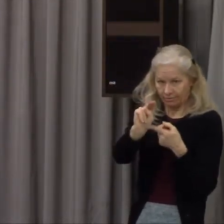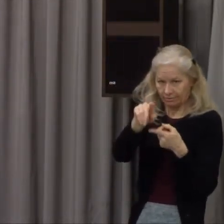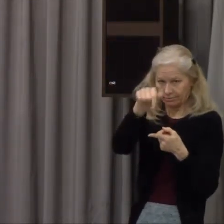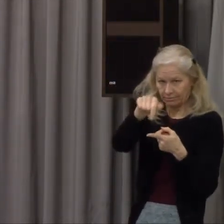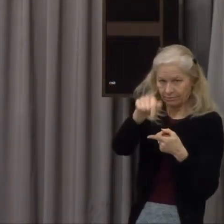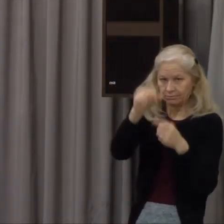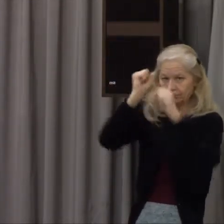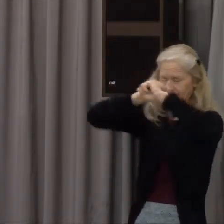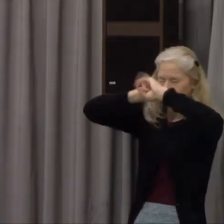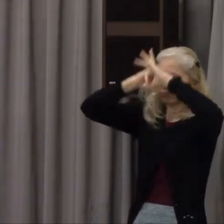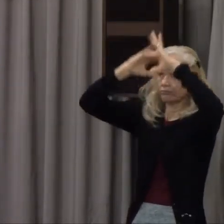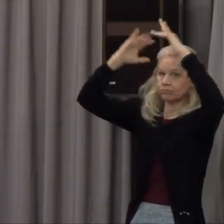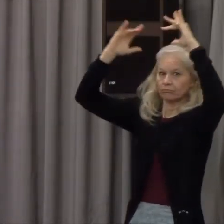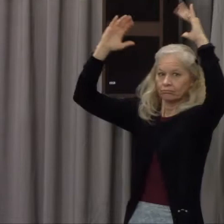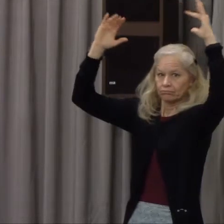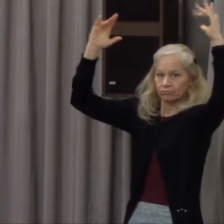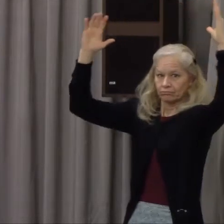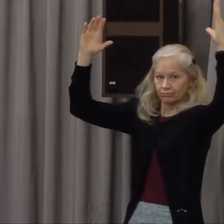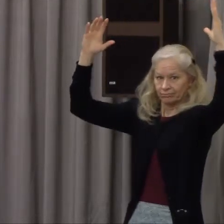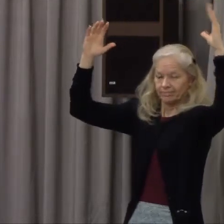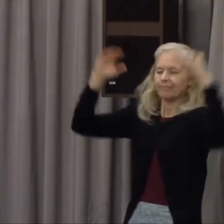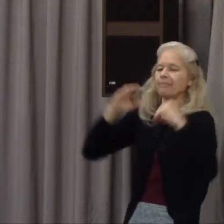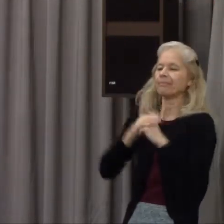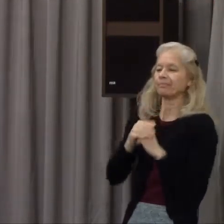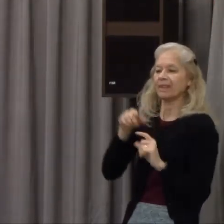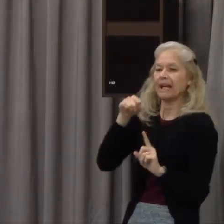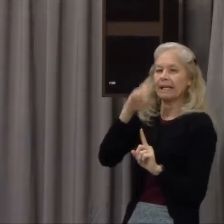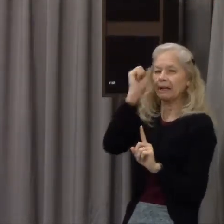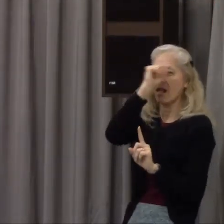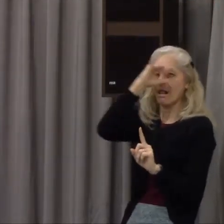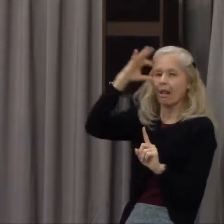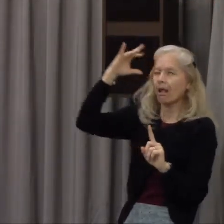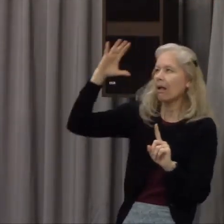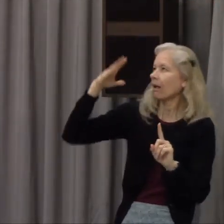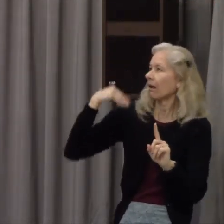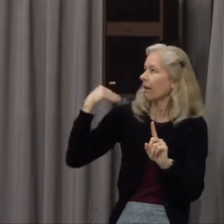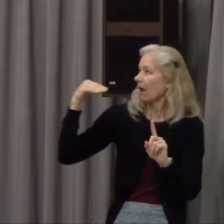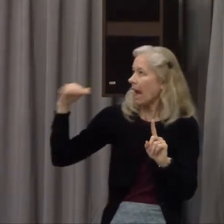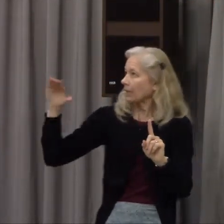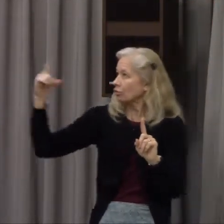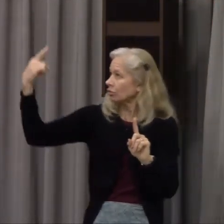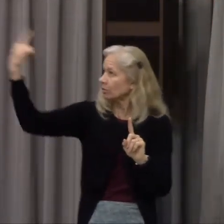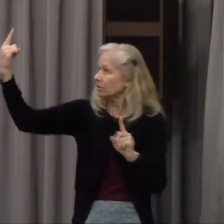shall make thy belly bitter, but it shall be in thy mouth sweet as honey.